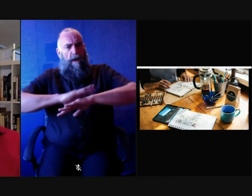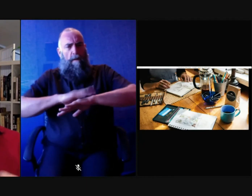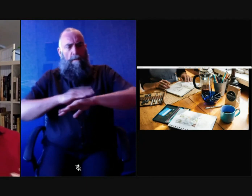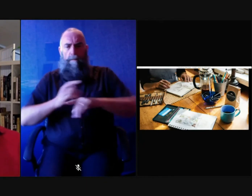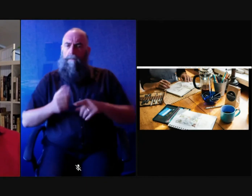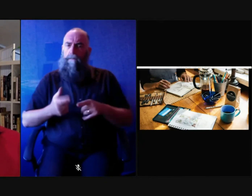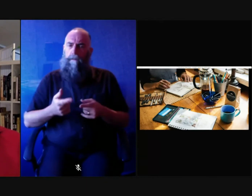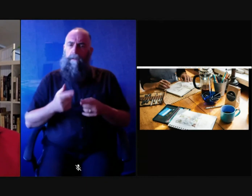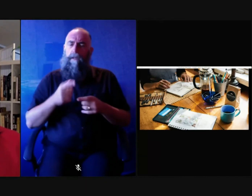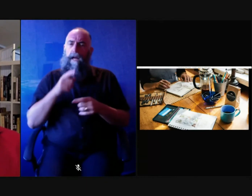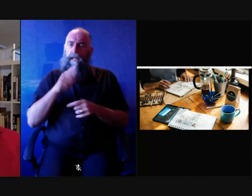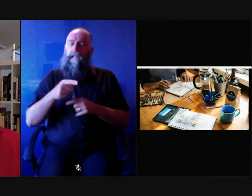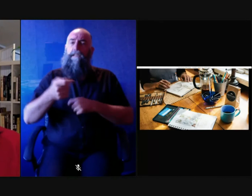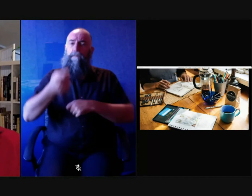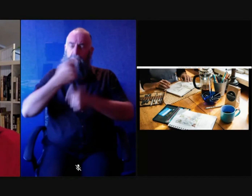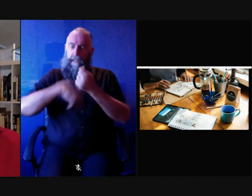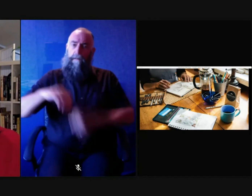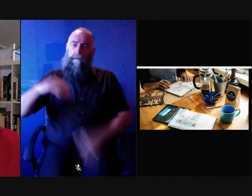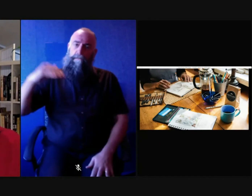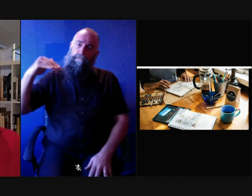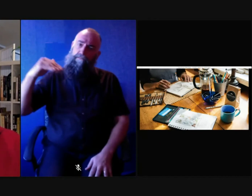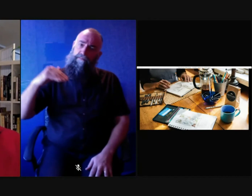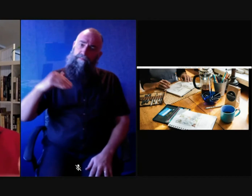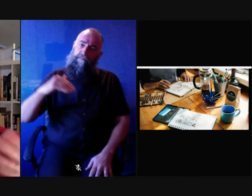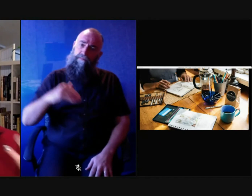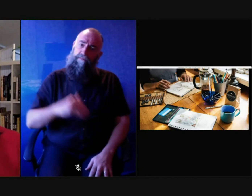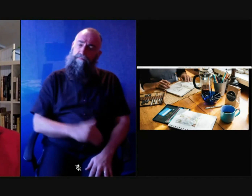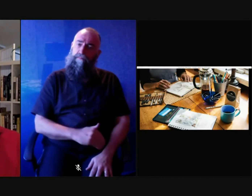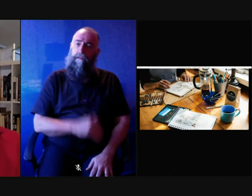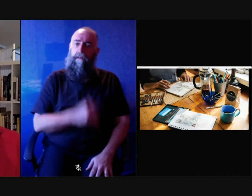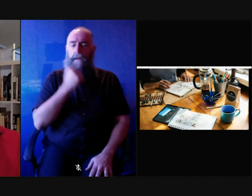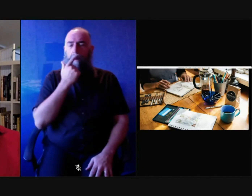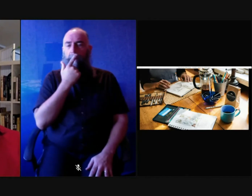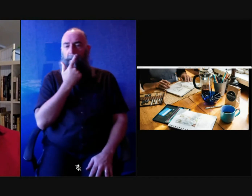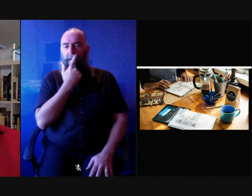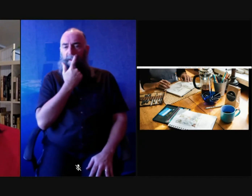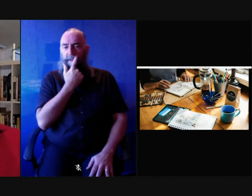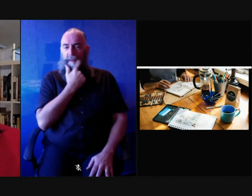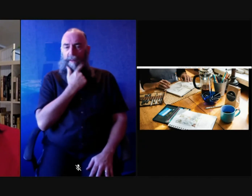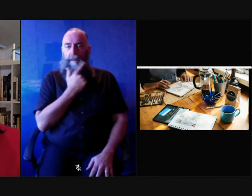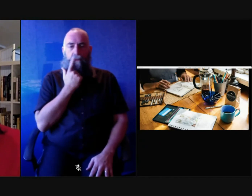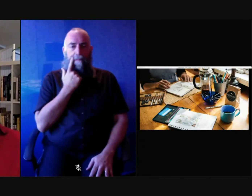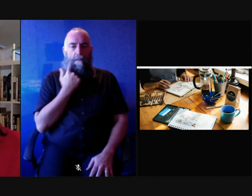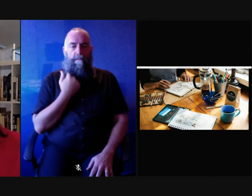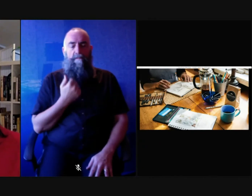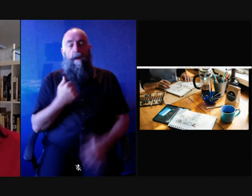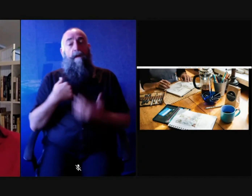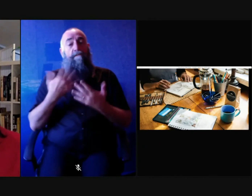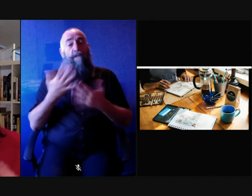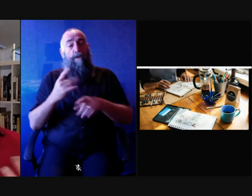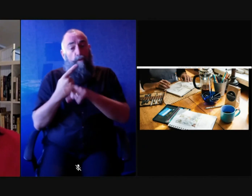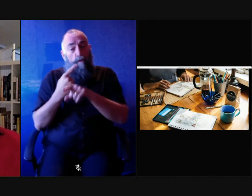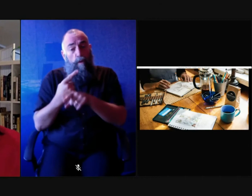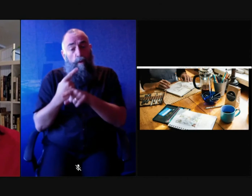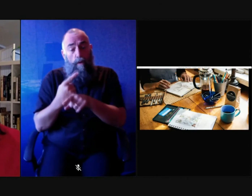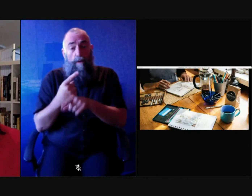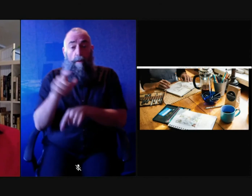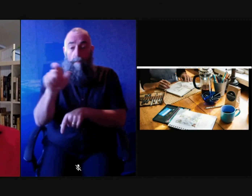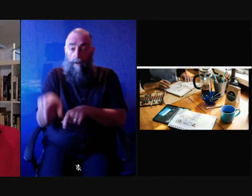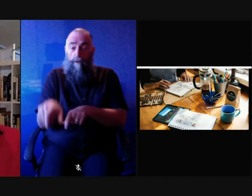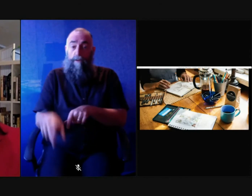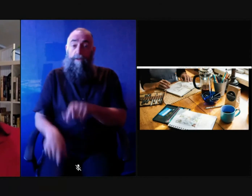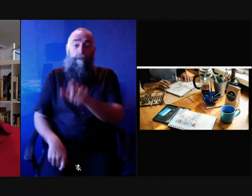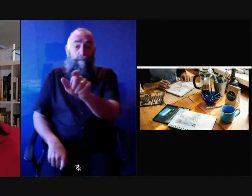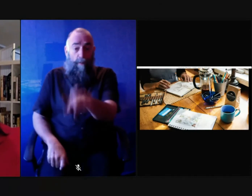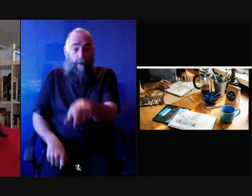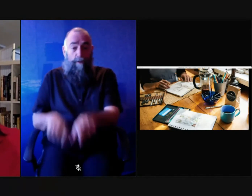is deteriorating. People in the beginning that I was talking to were feeling very inspired about creating their own structure